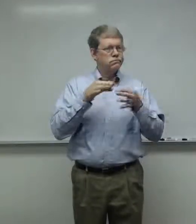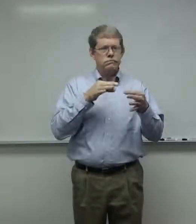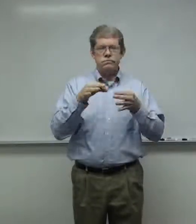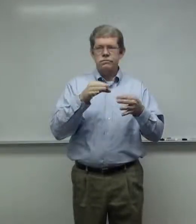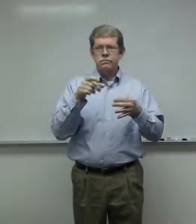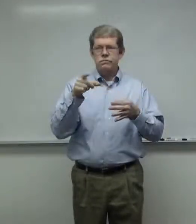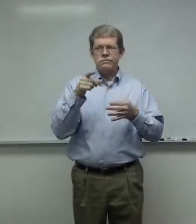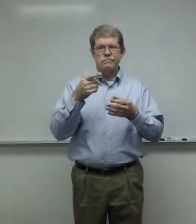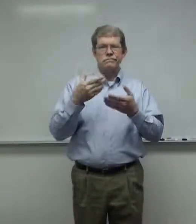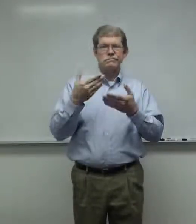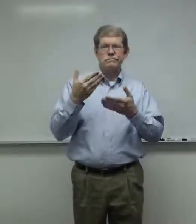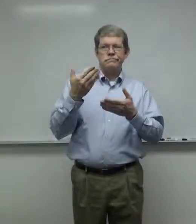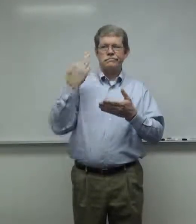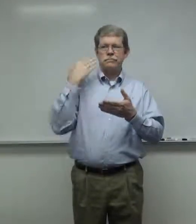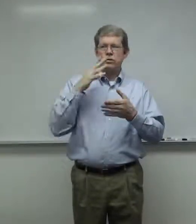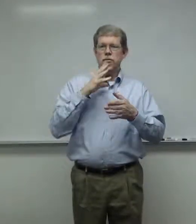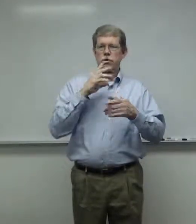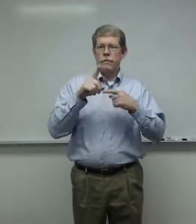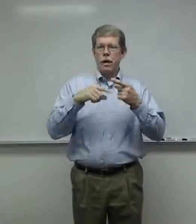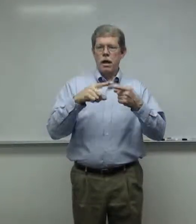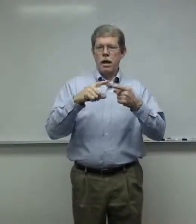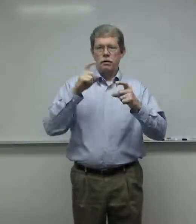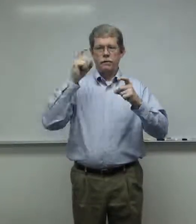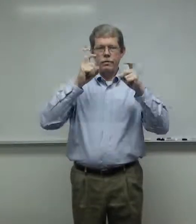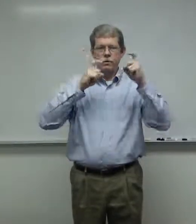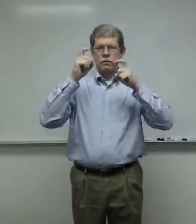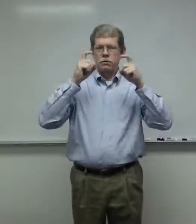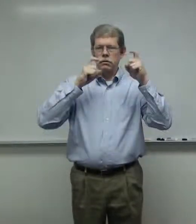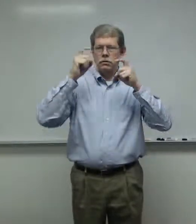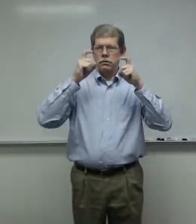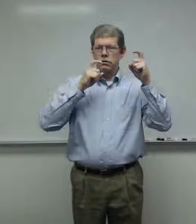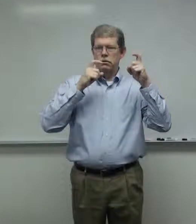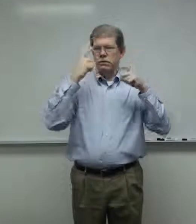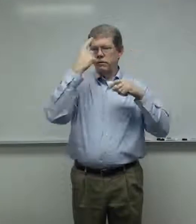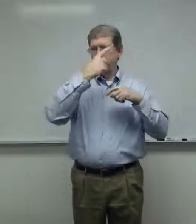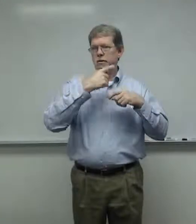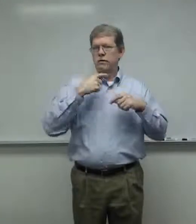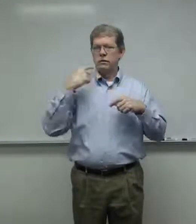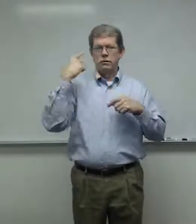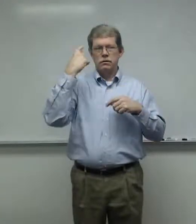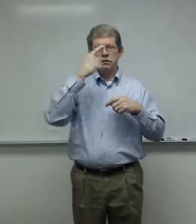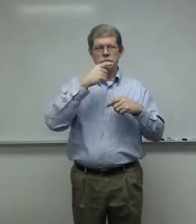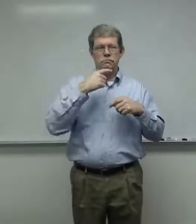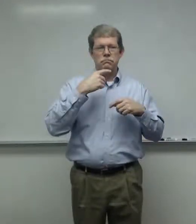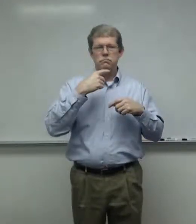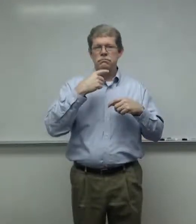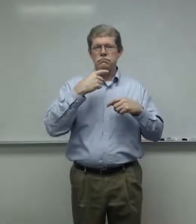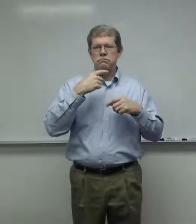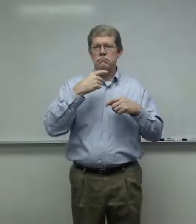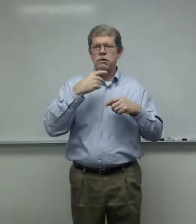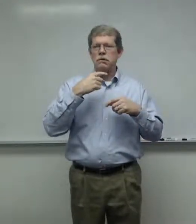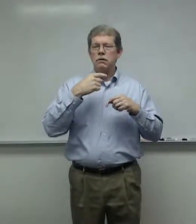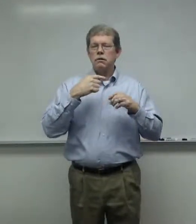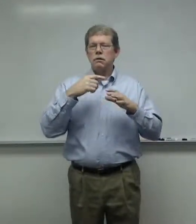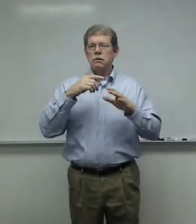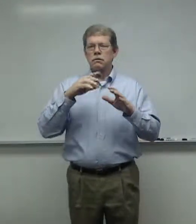You all remember, do you remember we talked about this in the past about the facial expressions being